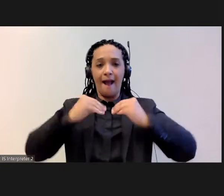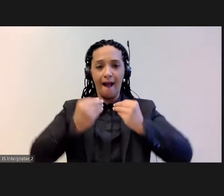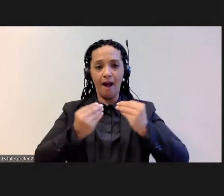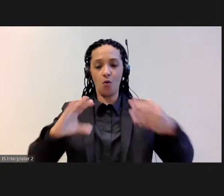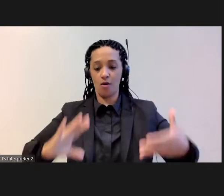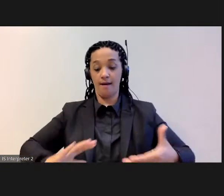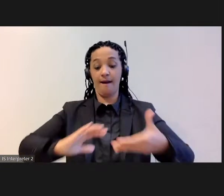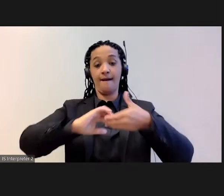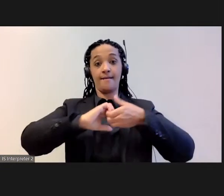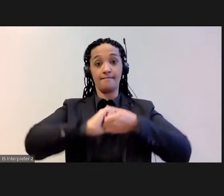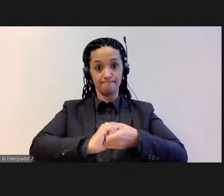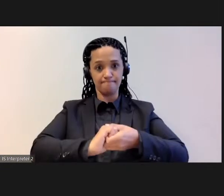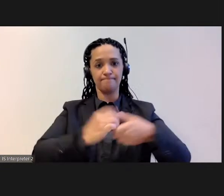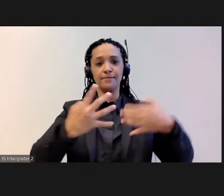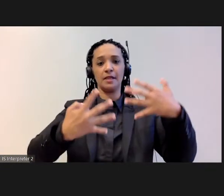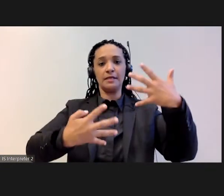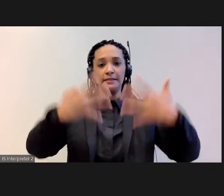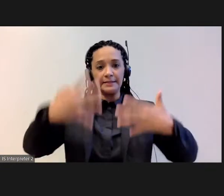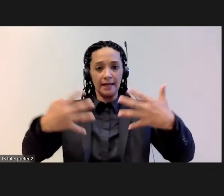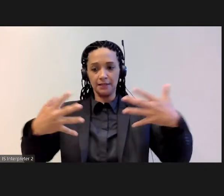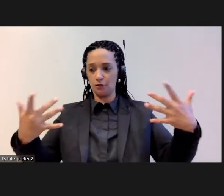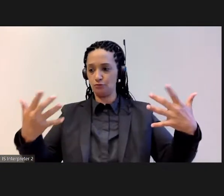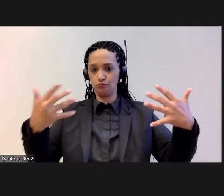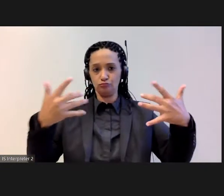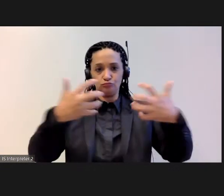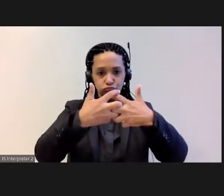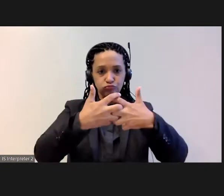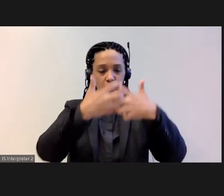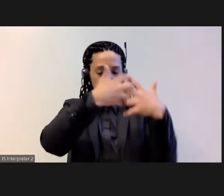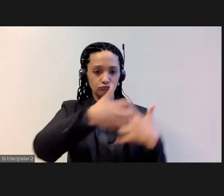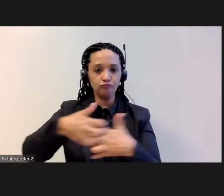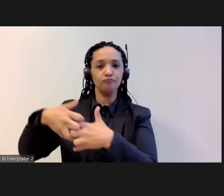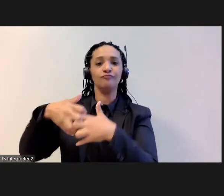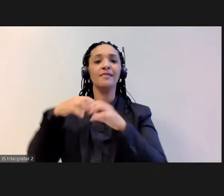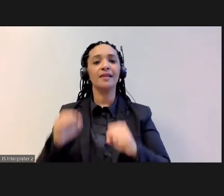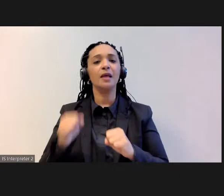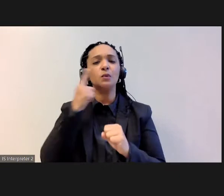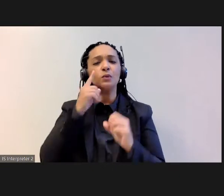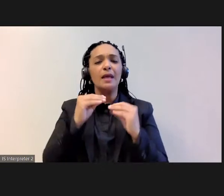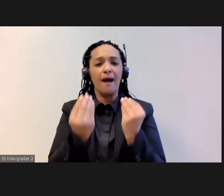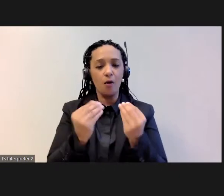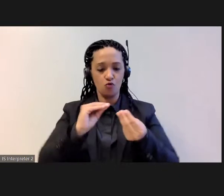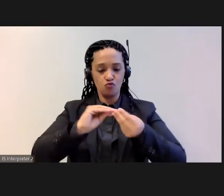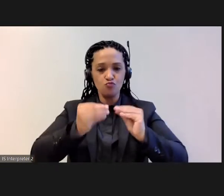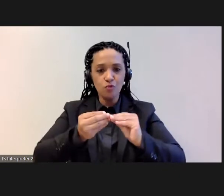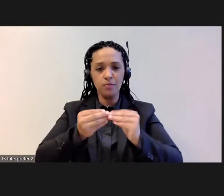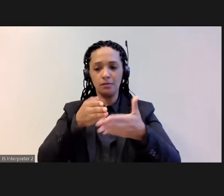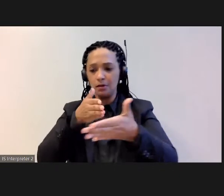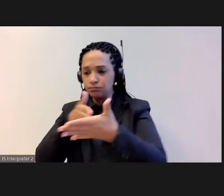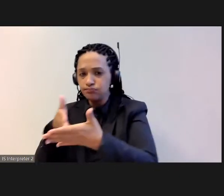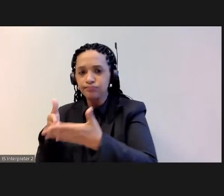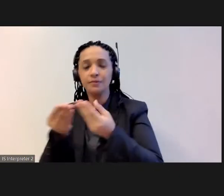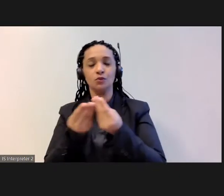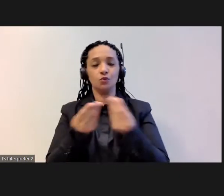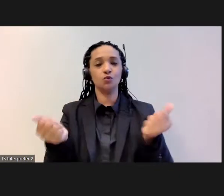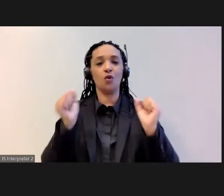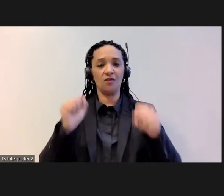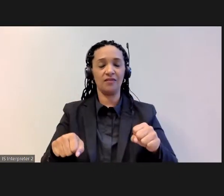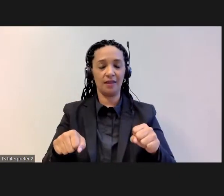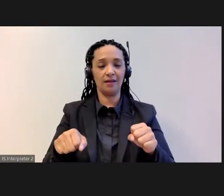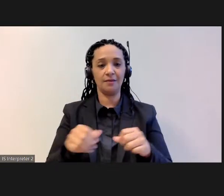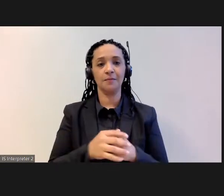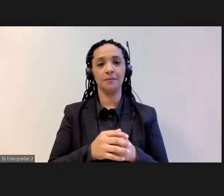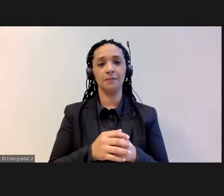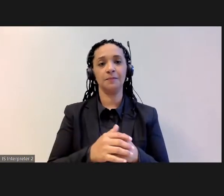collaborative, and partnership mechanism to really could actually be able to enable us to solve a lot of fragmentation and siloed kind